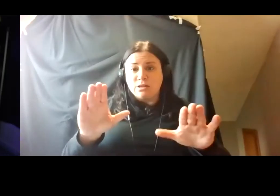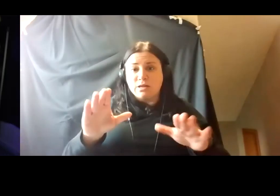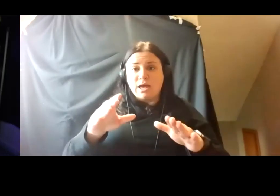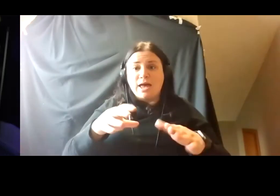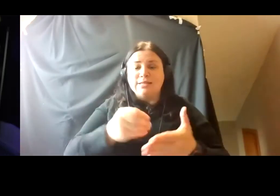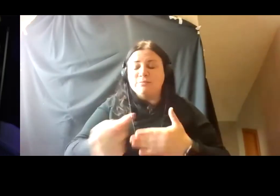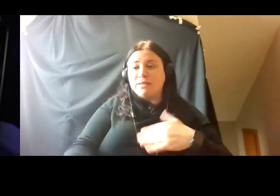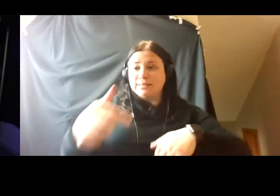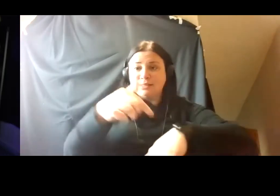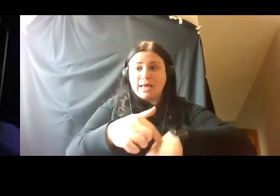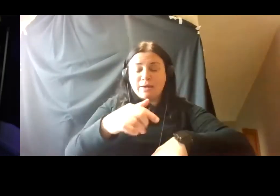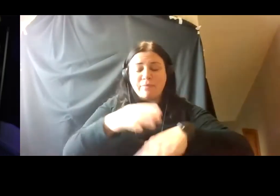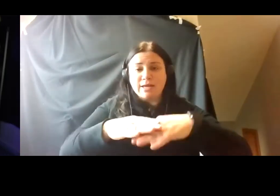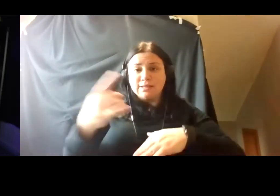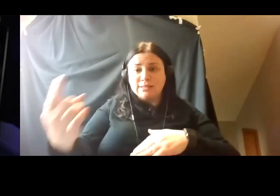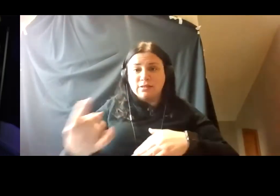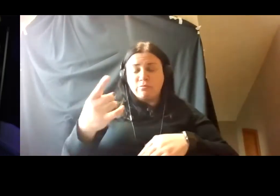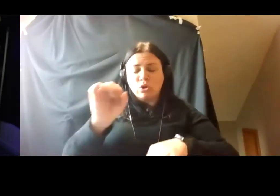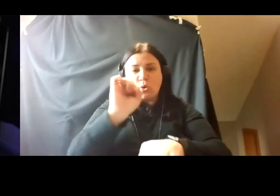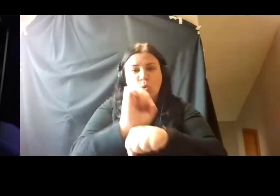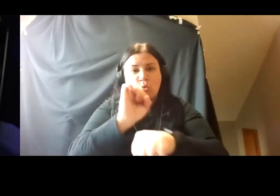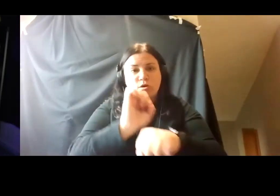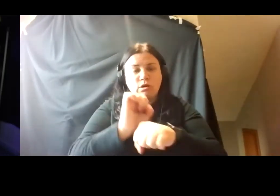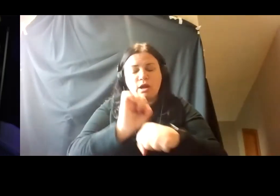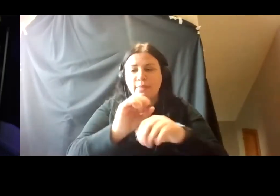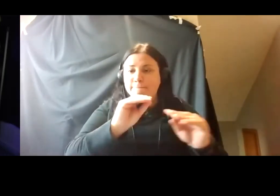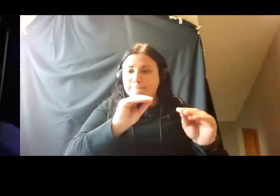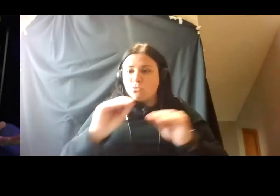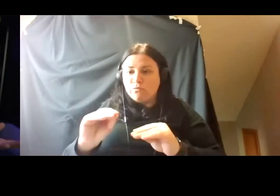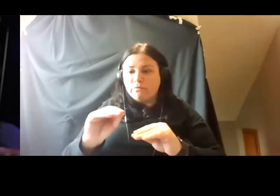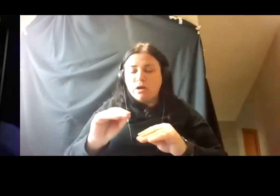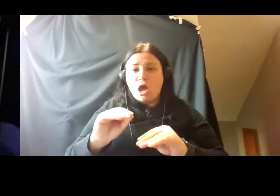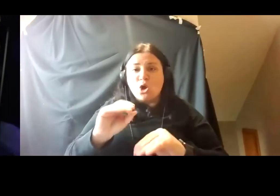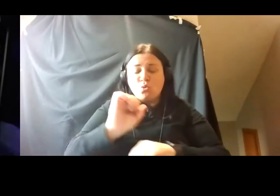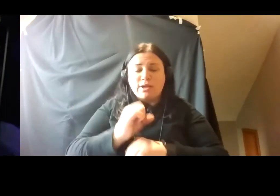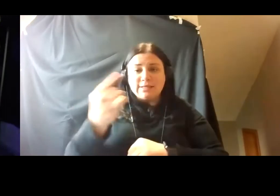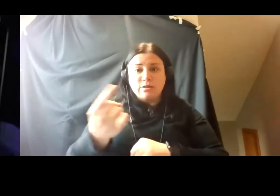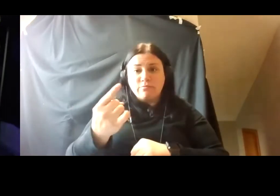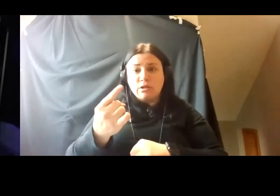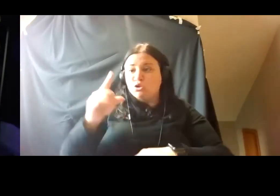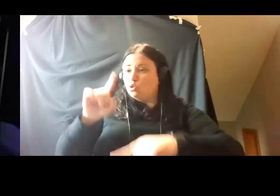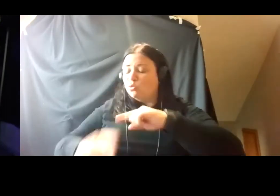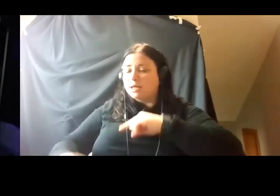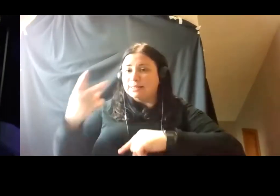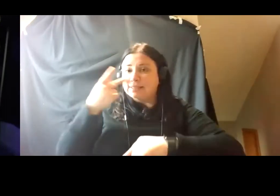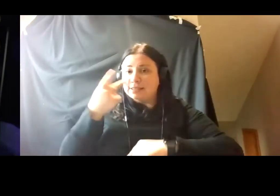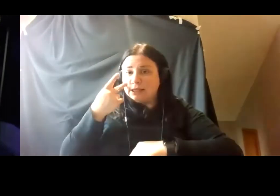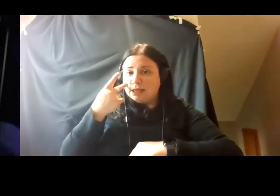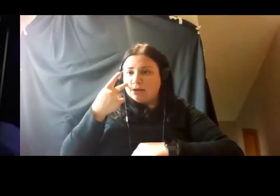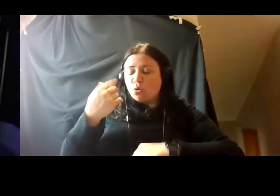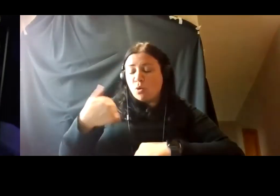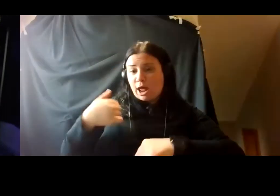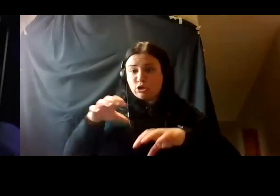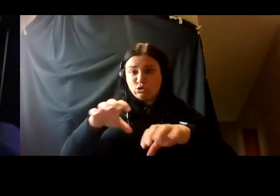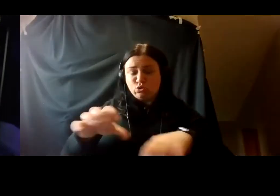time on something, working on that card trick, working on that move so that you can't see it. You can't see what I did. And that's all I ever did.